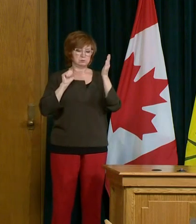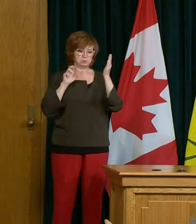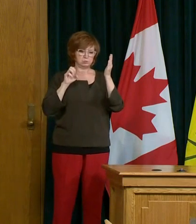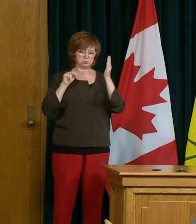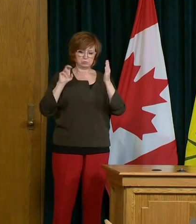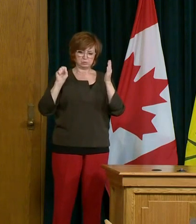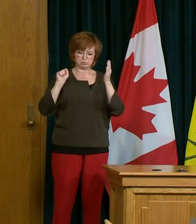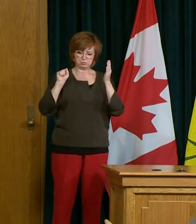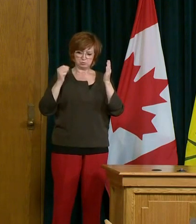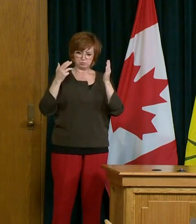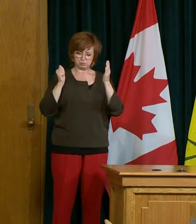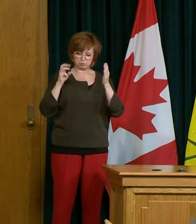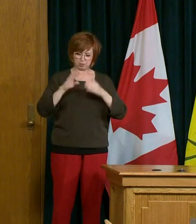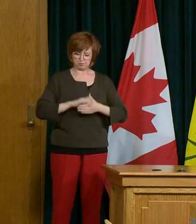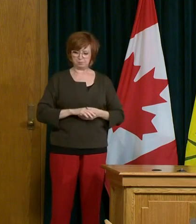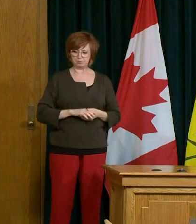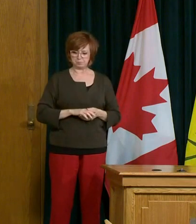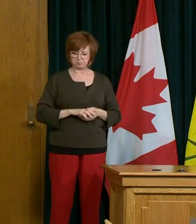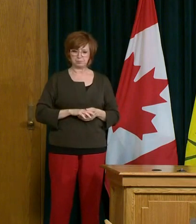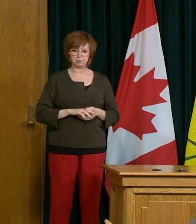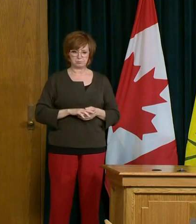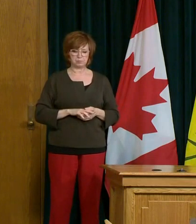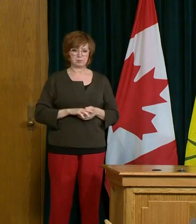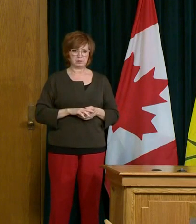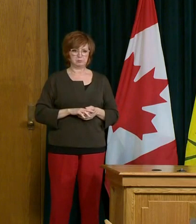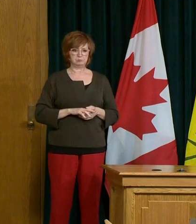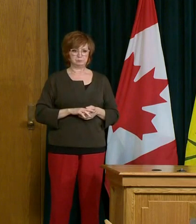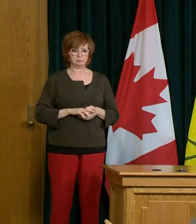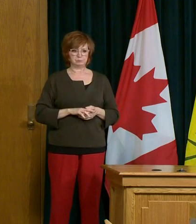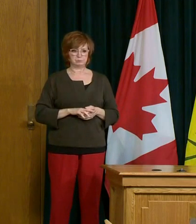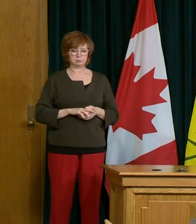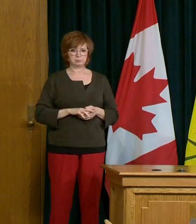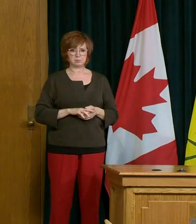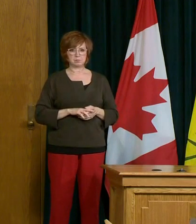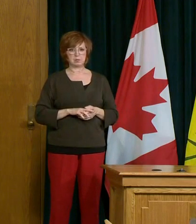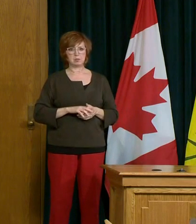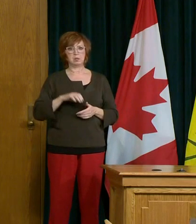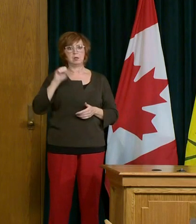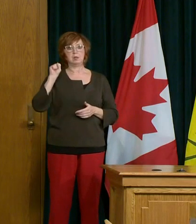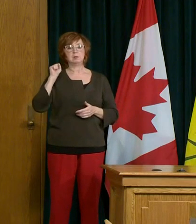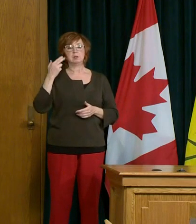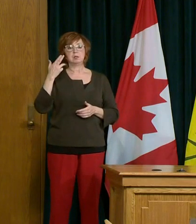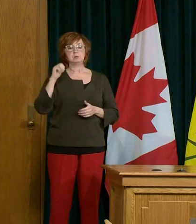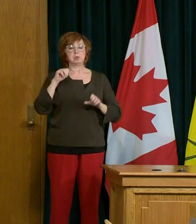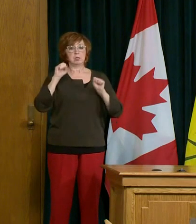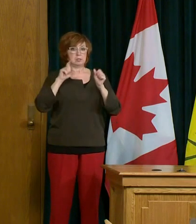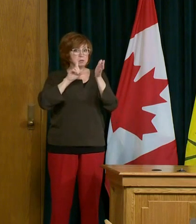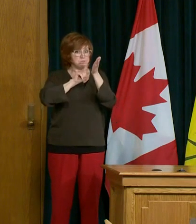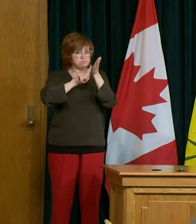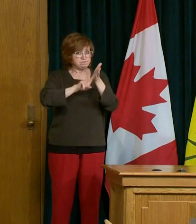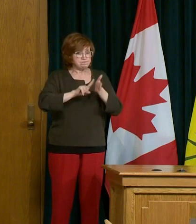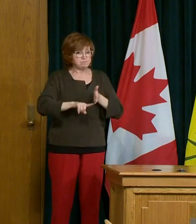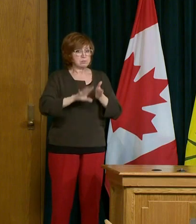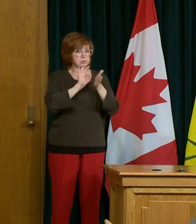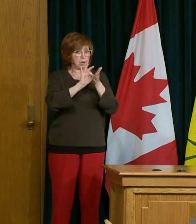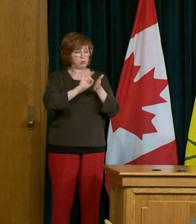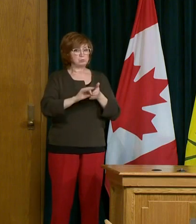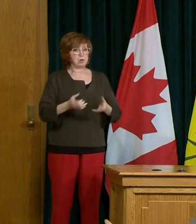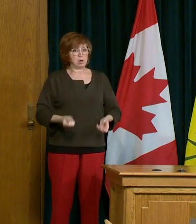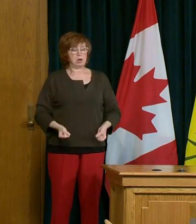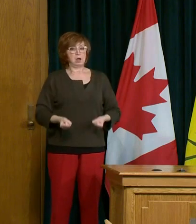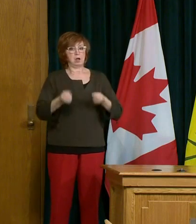Yeah, so in terms of the hospitalized patients, the SHA can track and follow where patients are in terms of